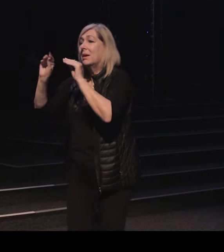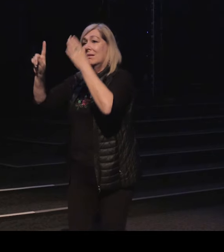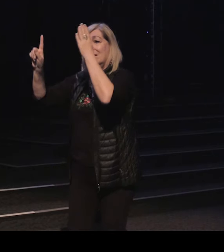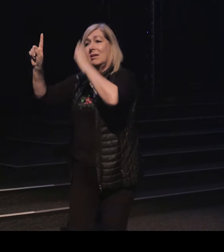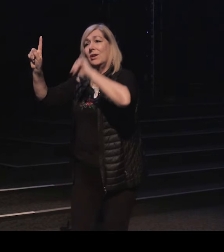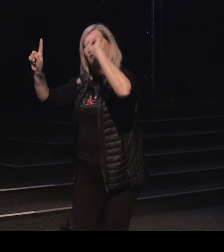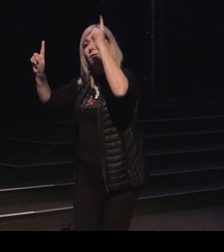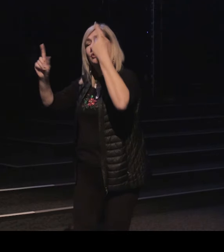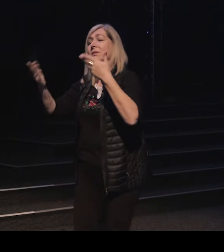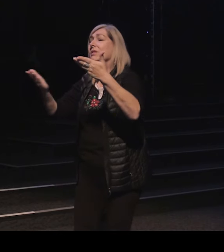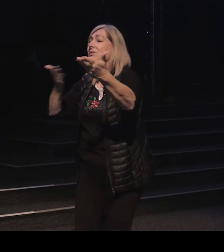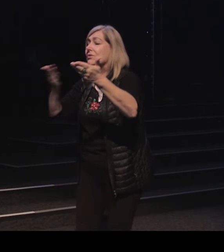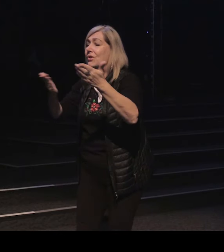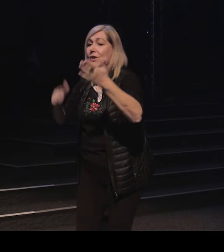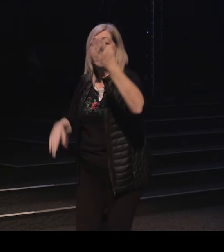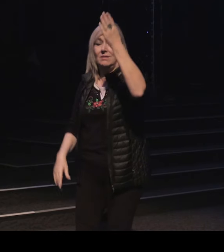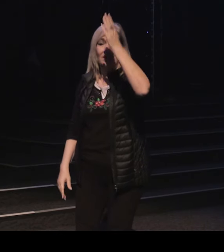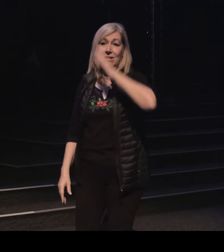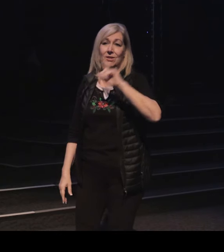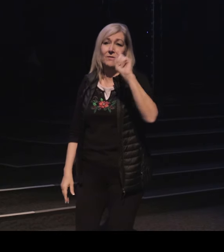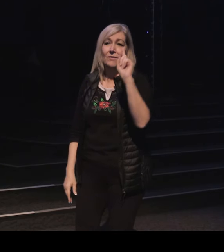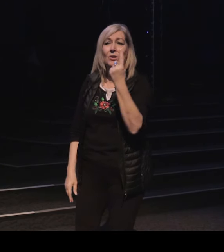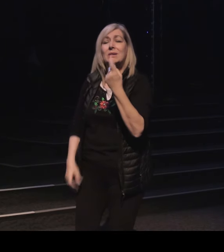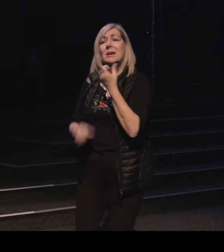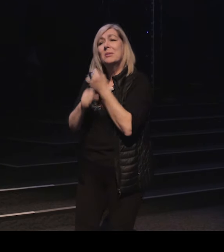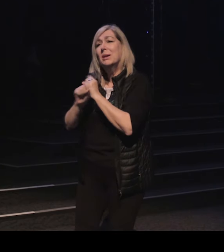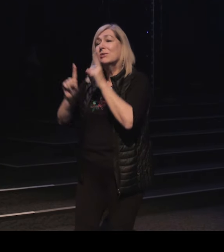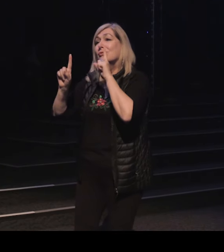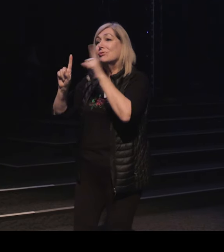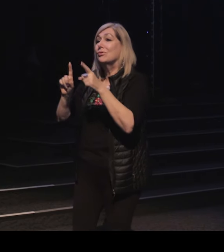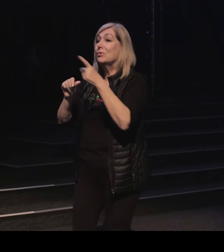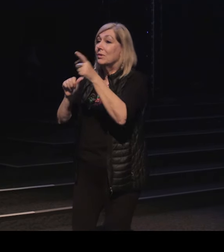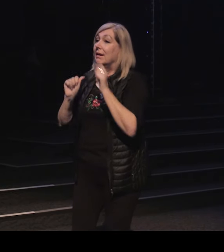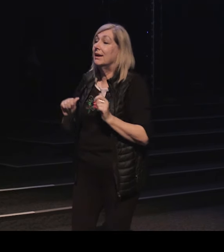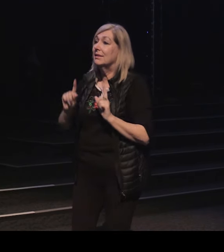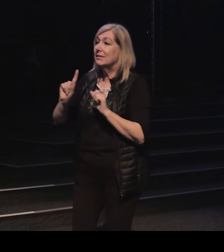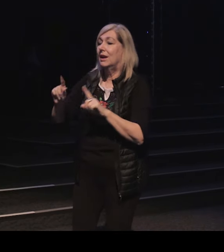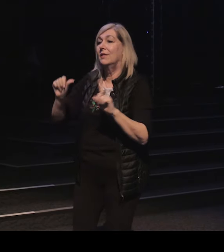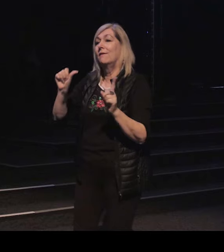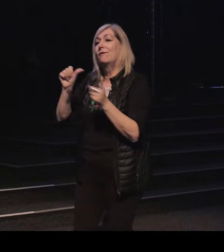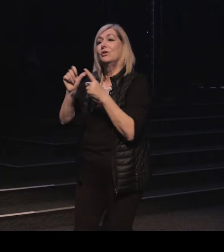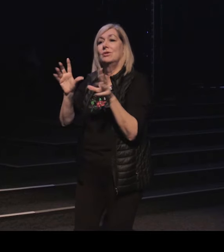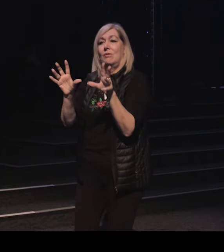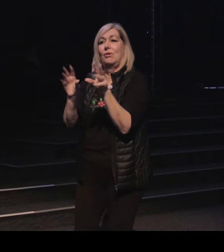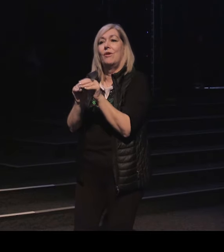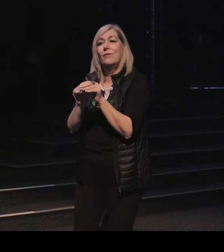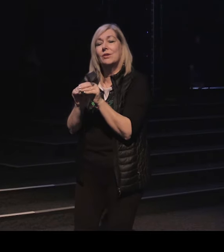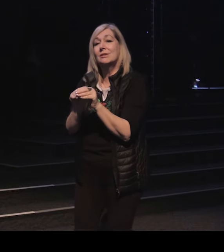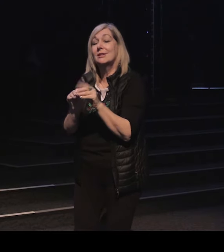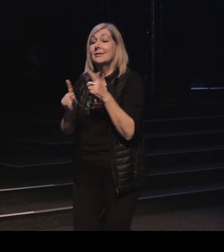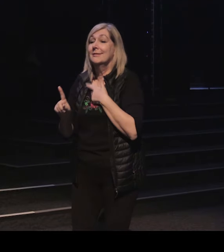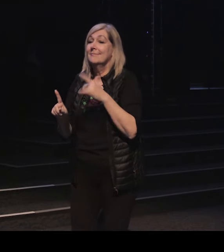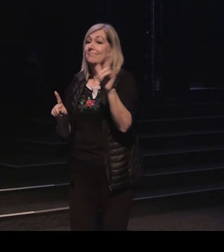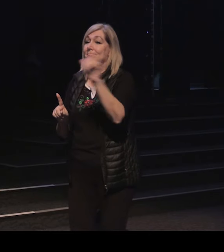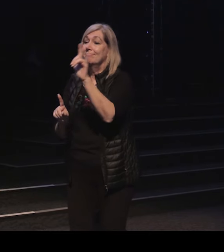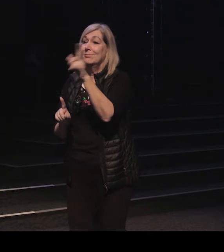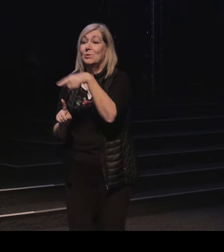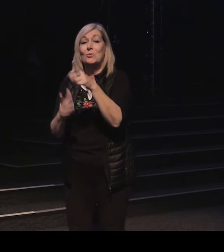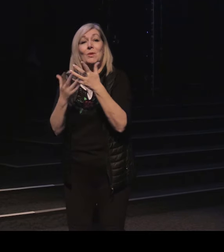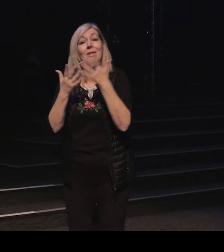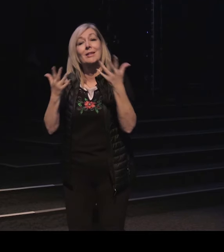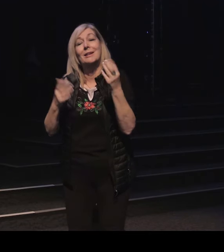God first, and make sure, if you can, attend the first conference. Hey, I love you so much, and